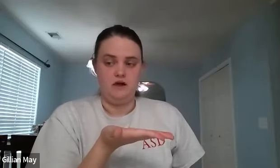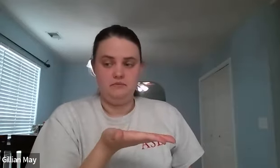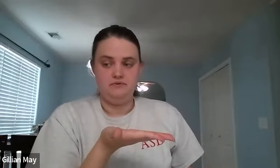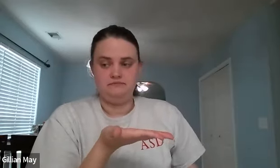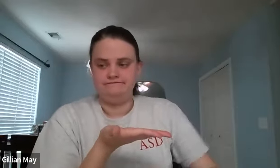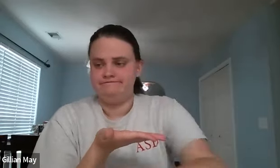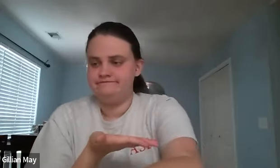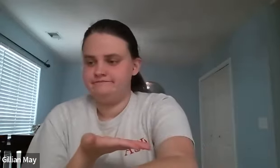up.